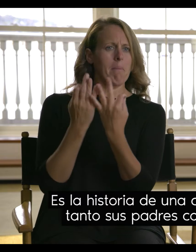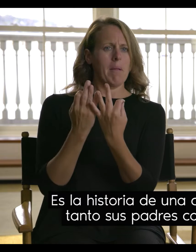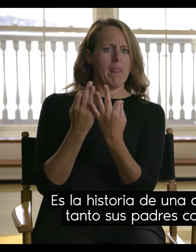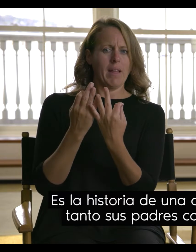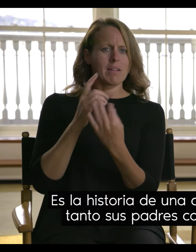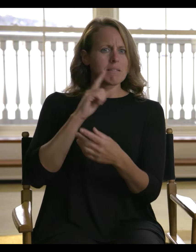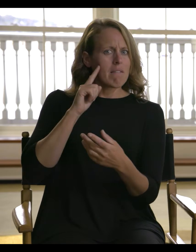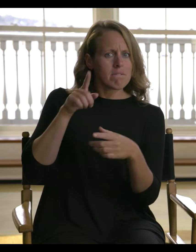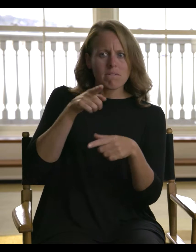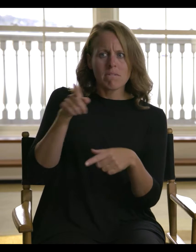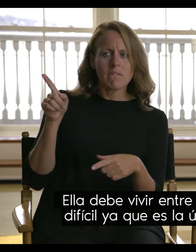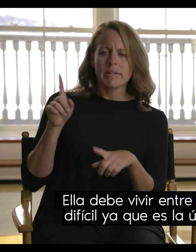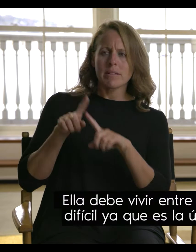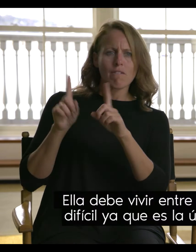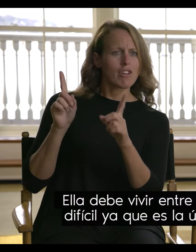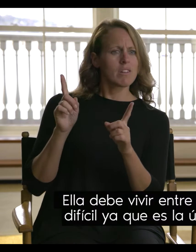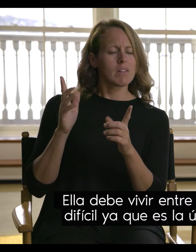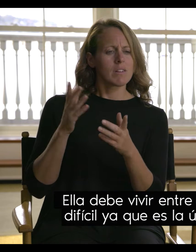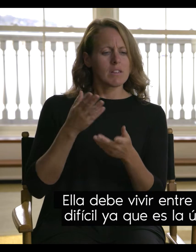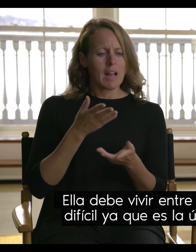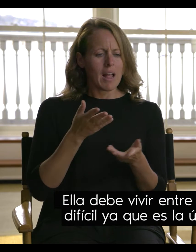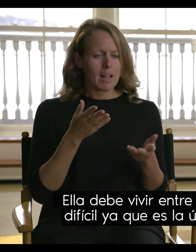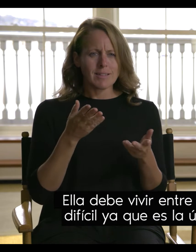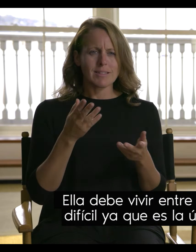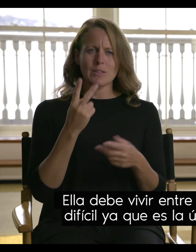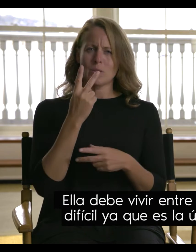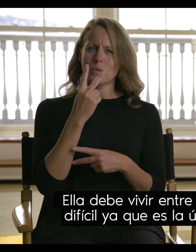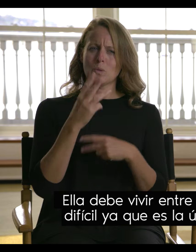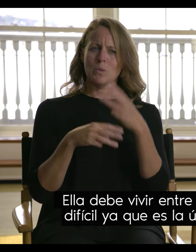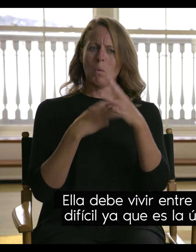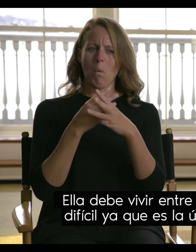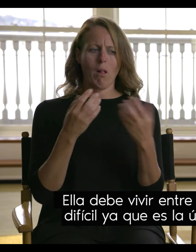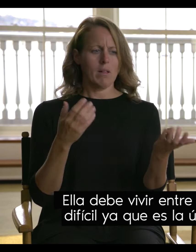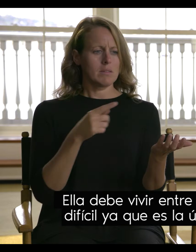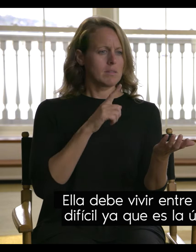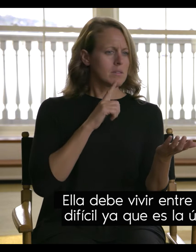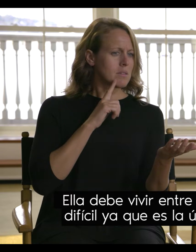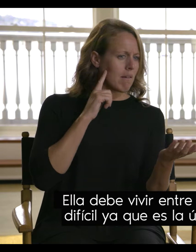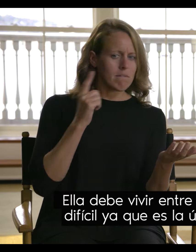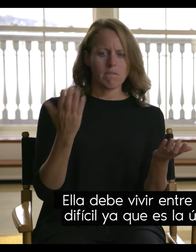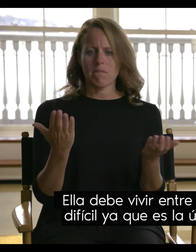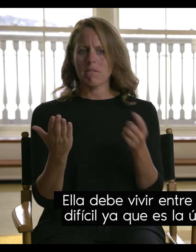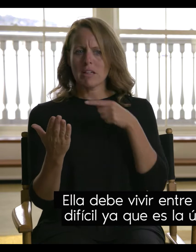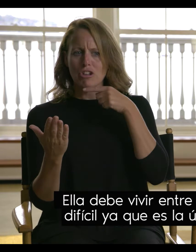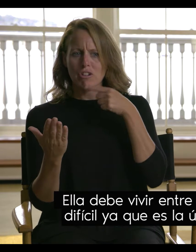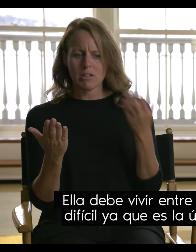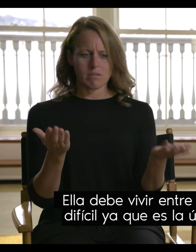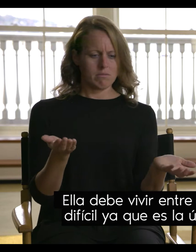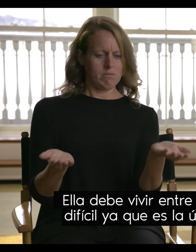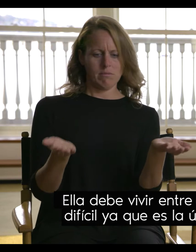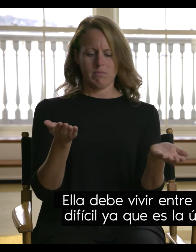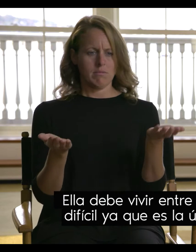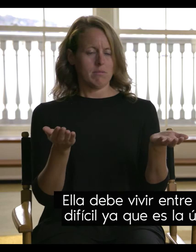inside of a deaf family, and she has to live in these two worlds, and it's very hard for her. And she is the